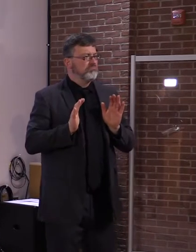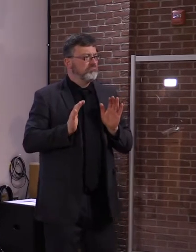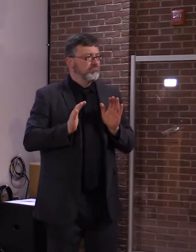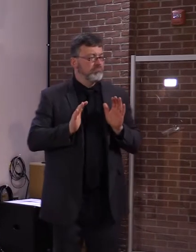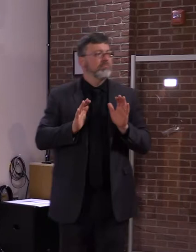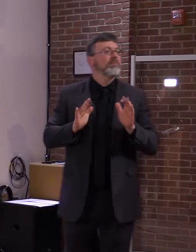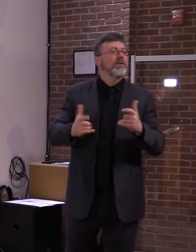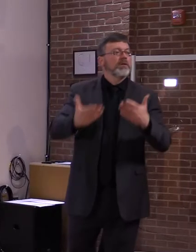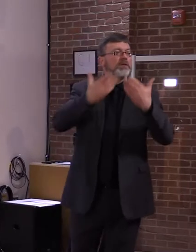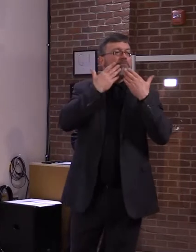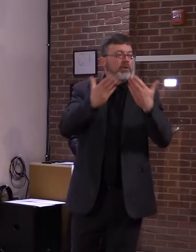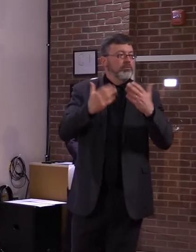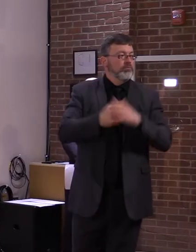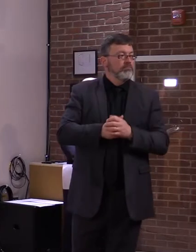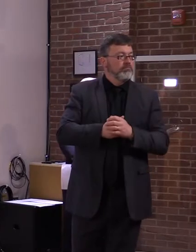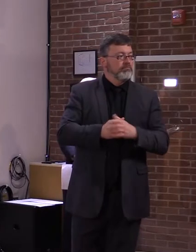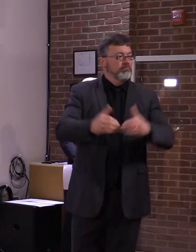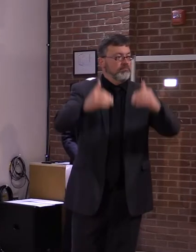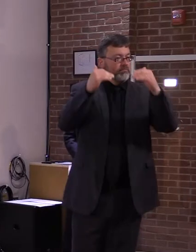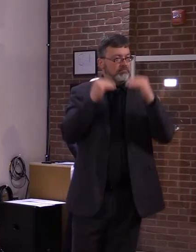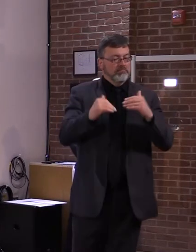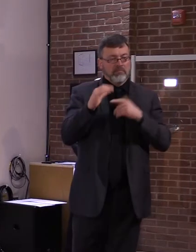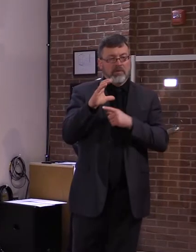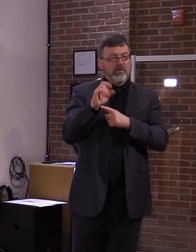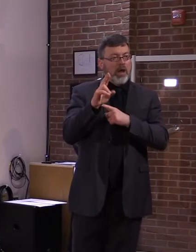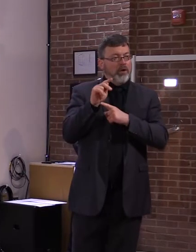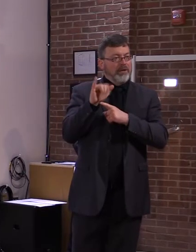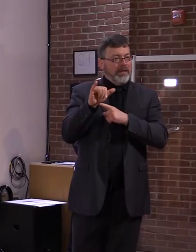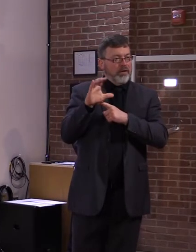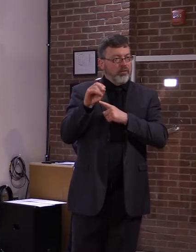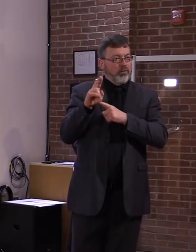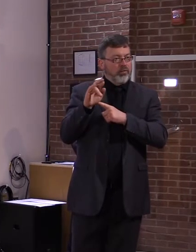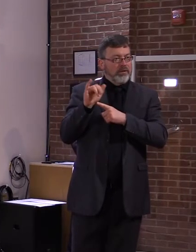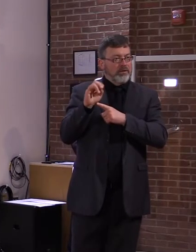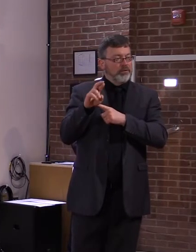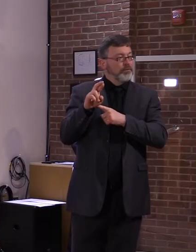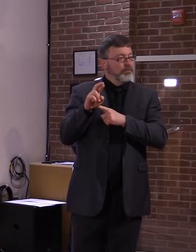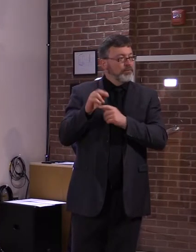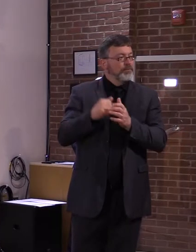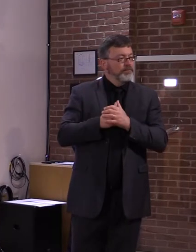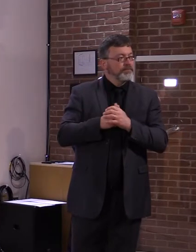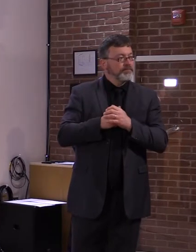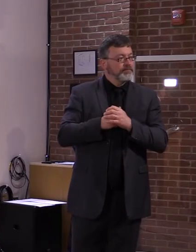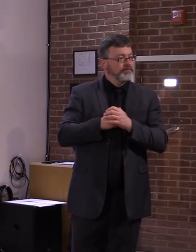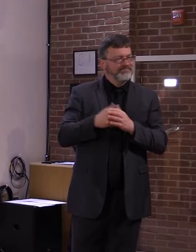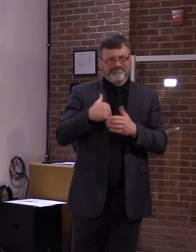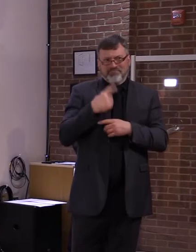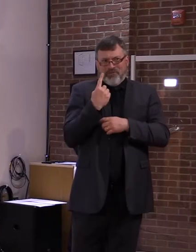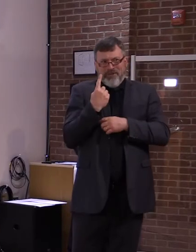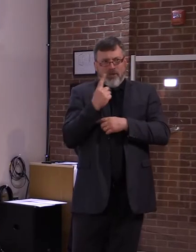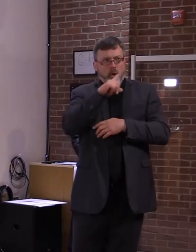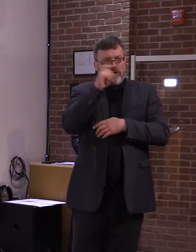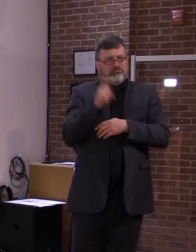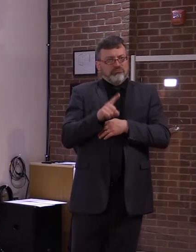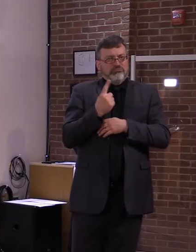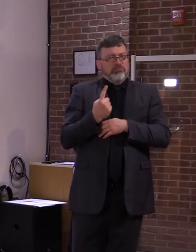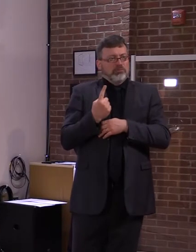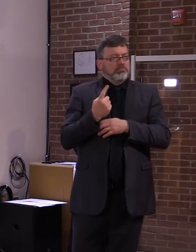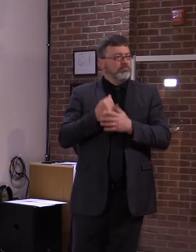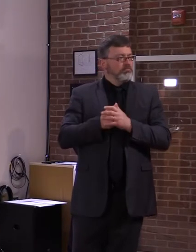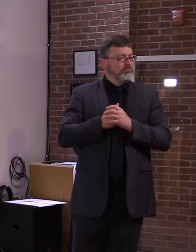Good morning, Governor. You said you had a pretty busy slate this morning, so I think I'll leave it to just one question. I'm wondering, with all